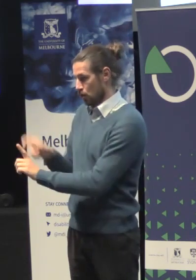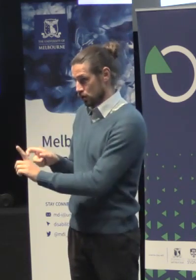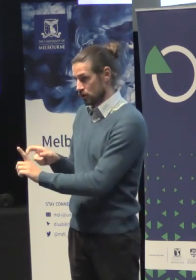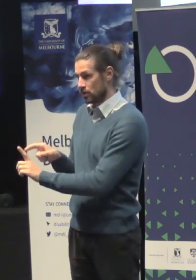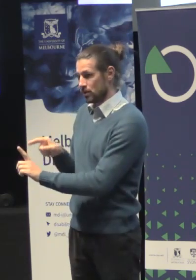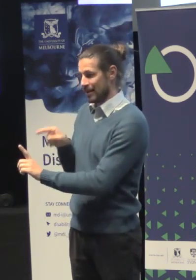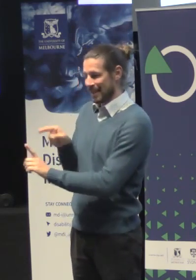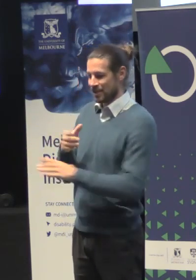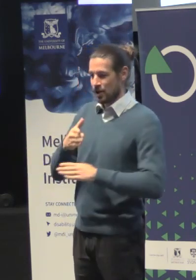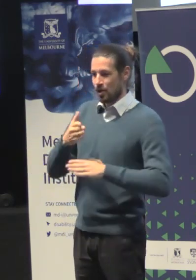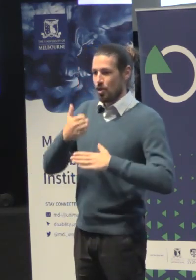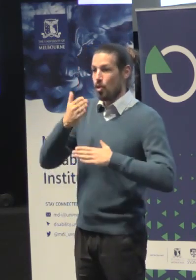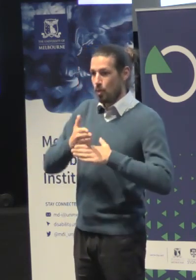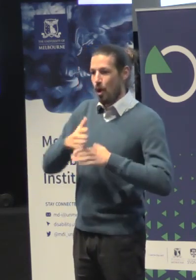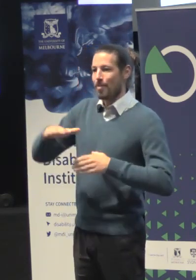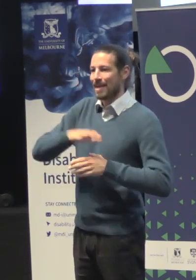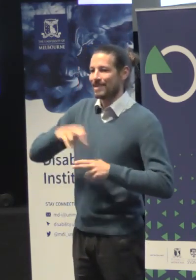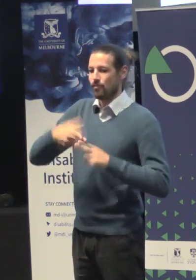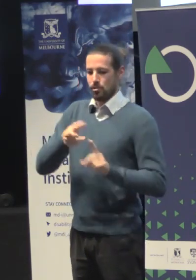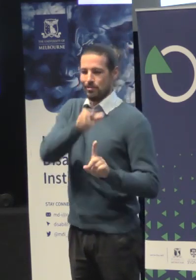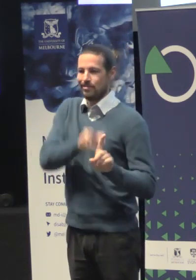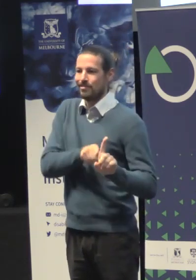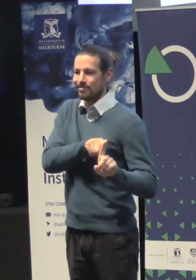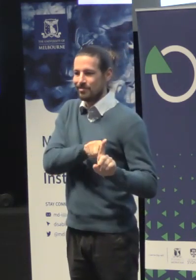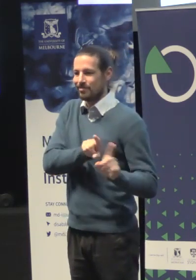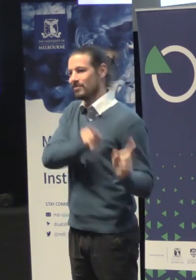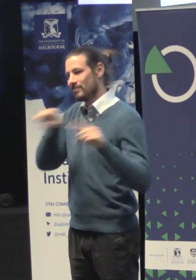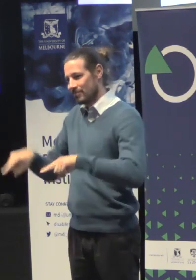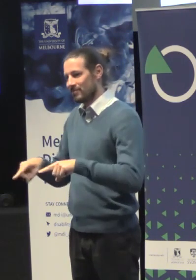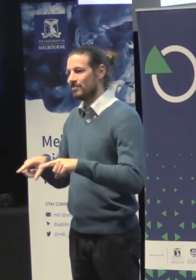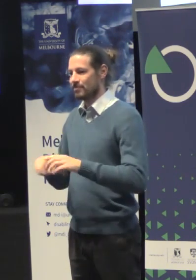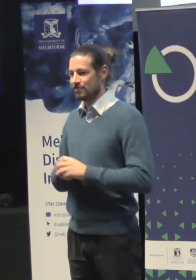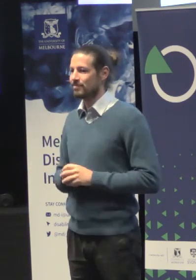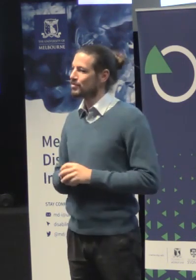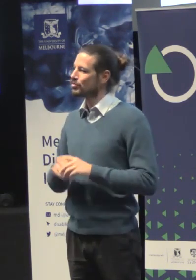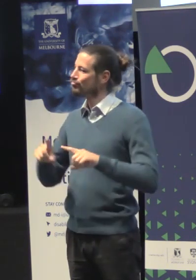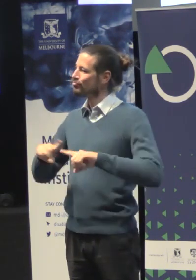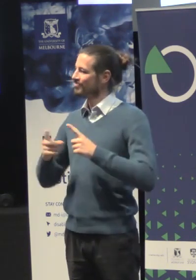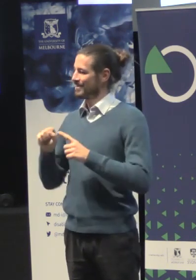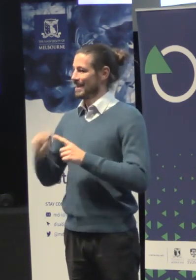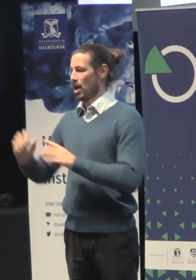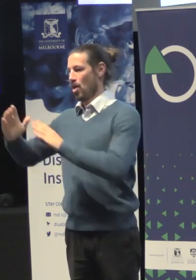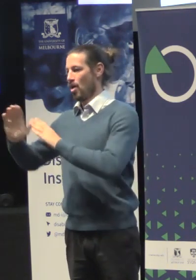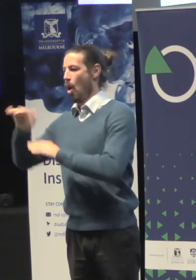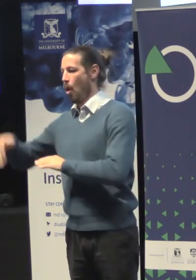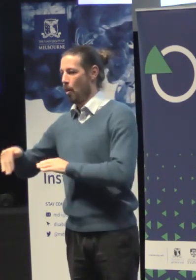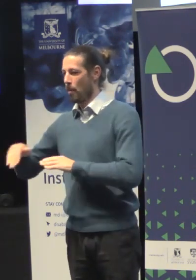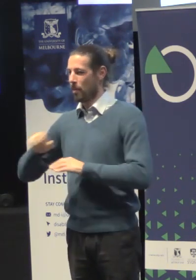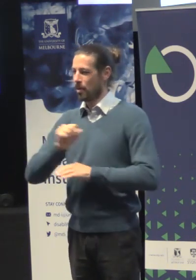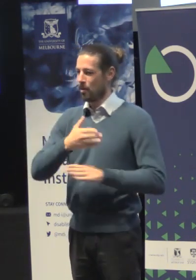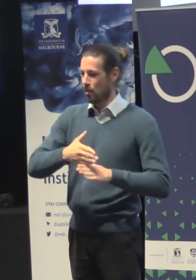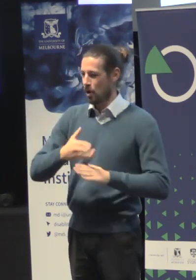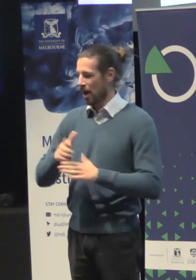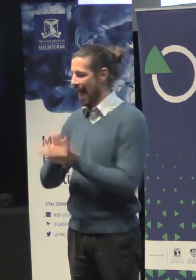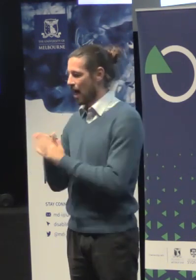the workplace for the worker. So that's interesting. That's different. Different how you would be in your home, how